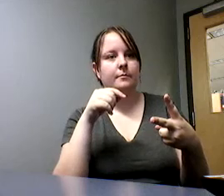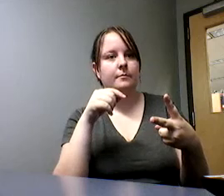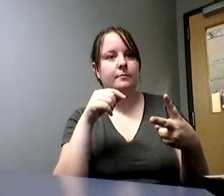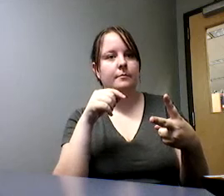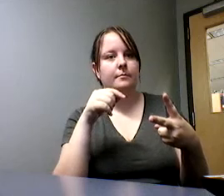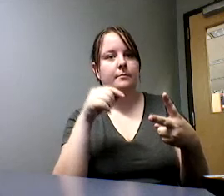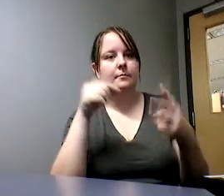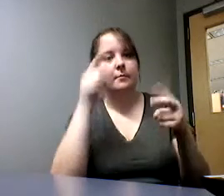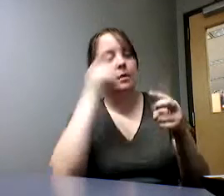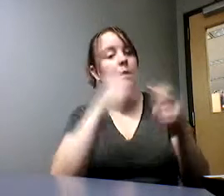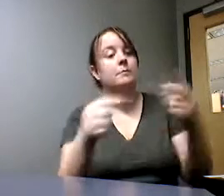in the liquid form.